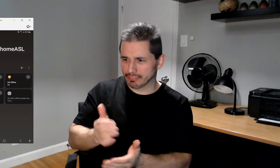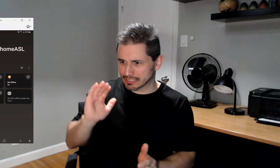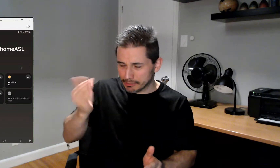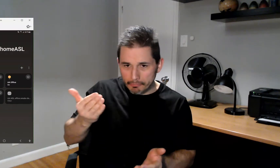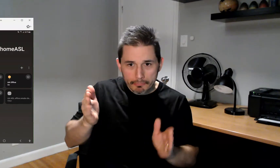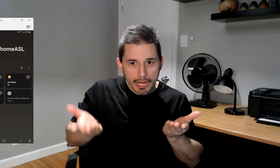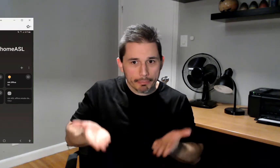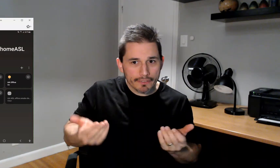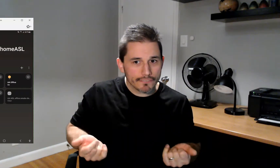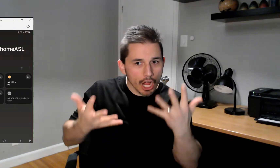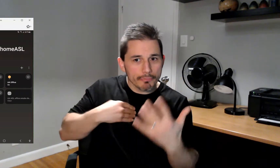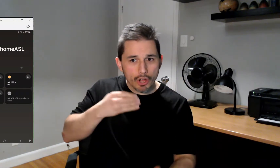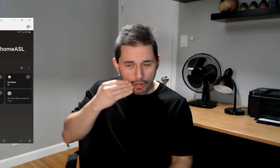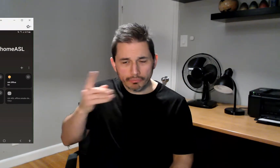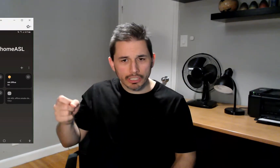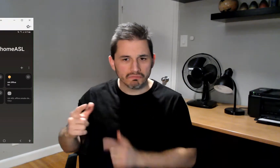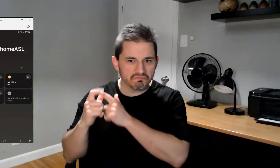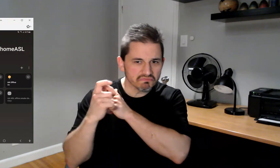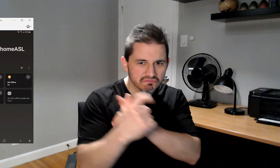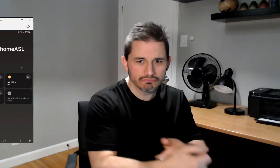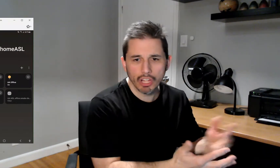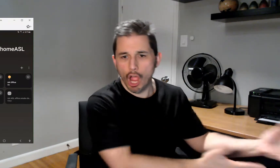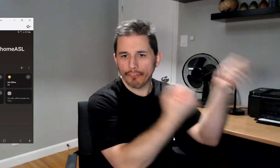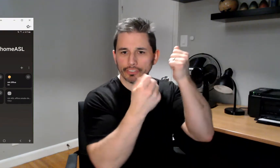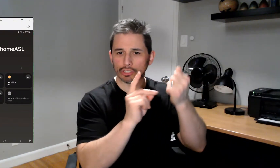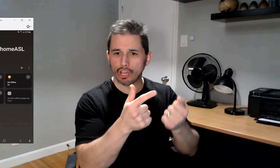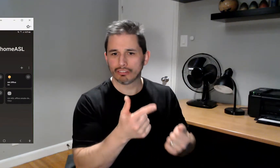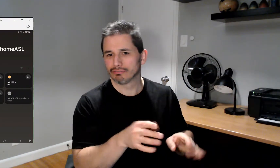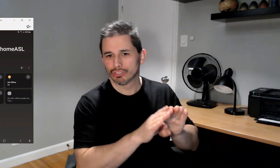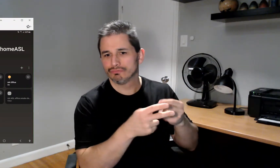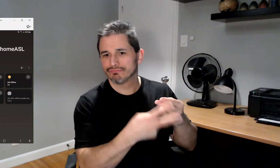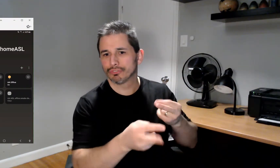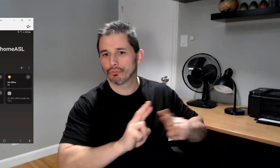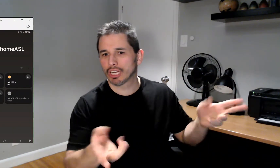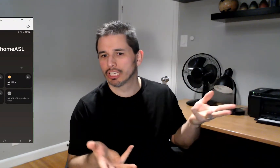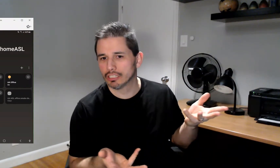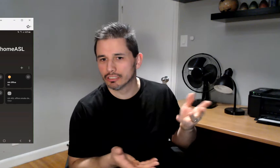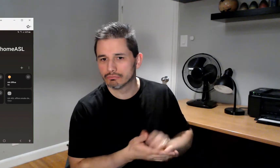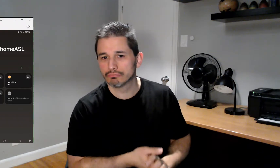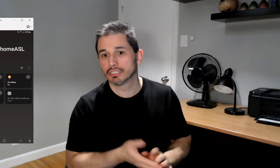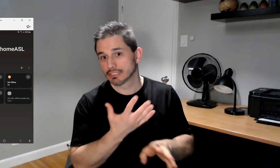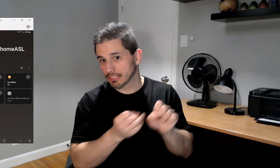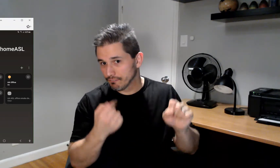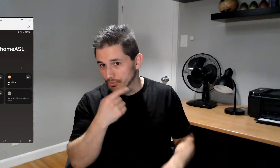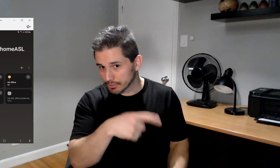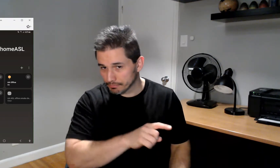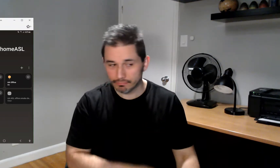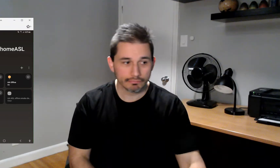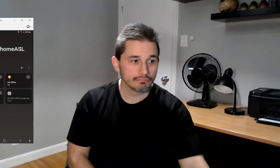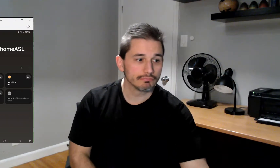mind checking my home? I think there might be a fire. And they can go and rescue the dog for me because the door is automatically